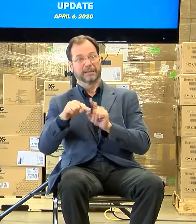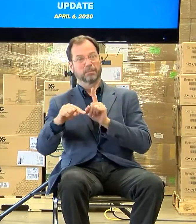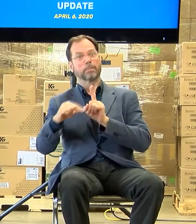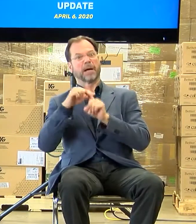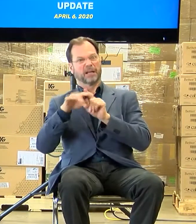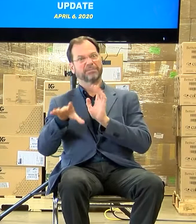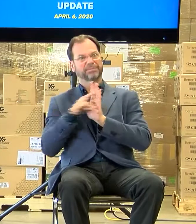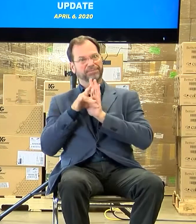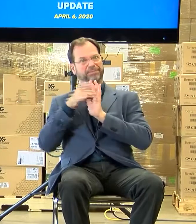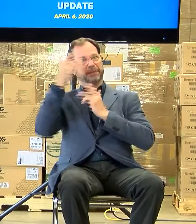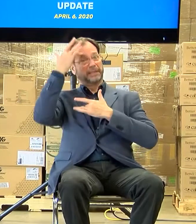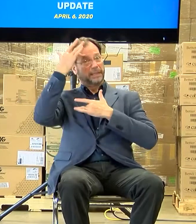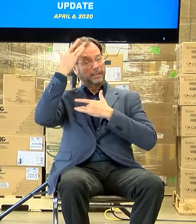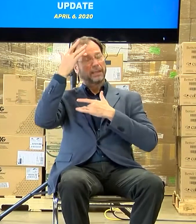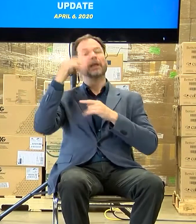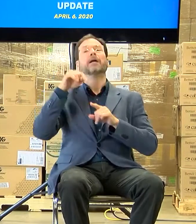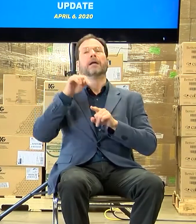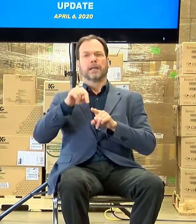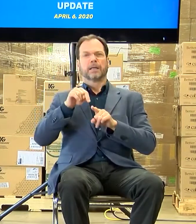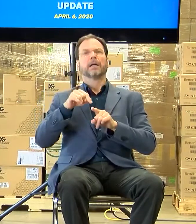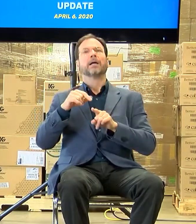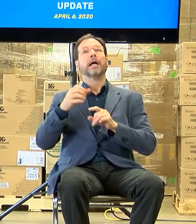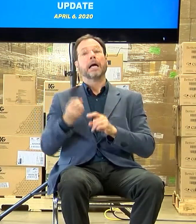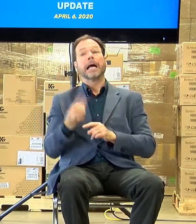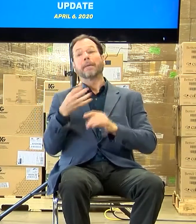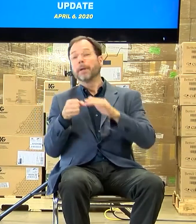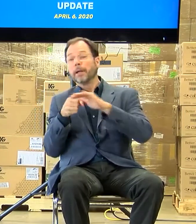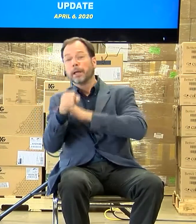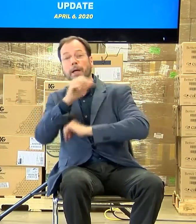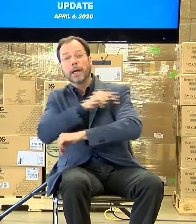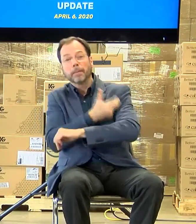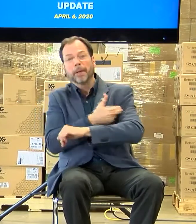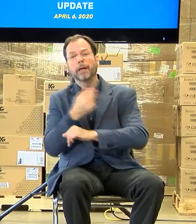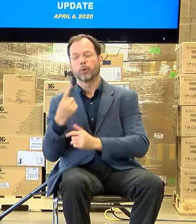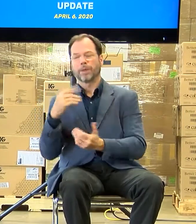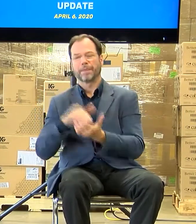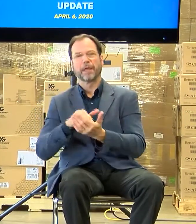positive, we have confirmed hospitalizations for